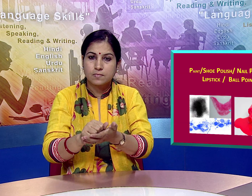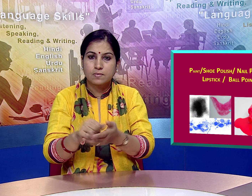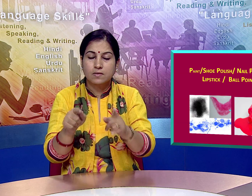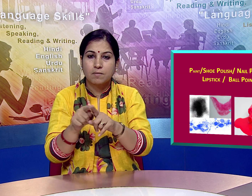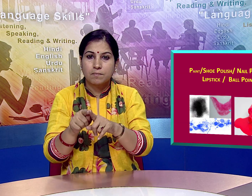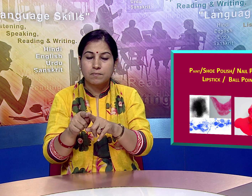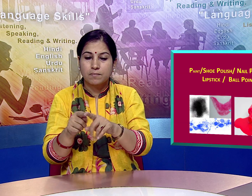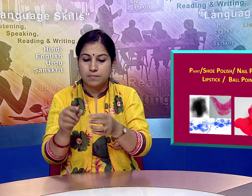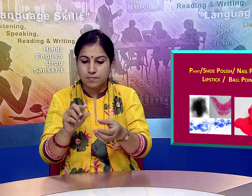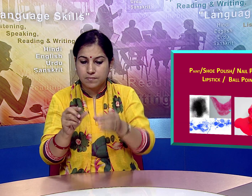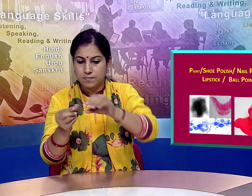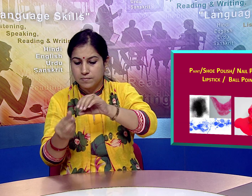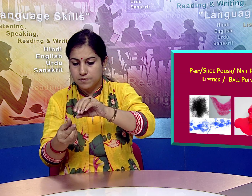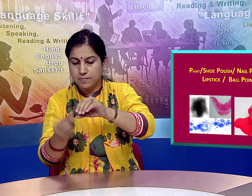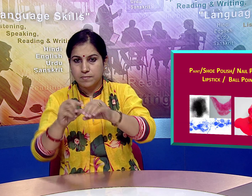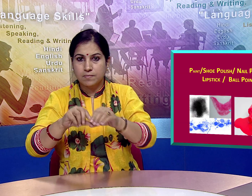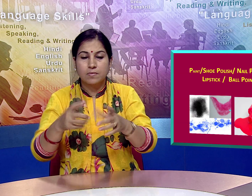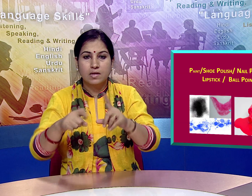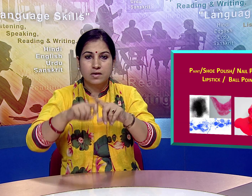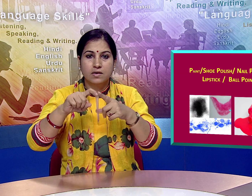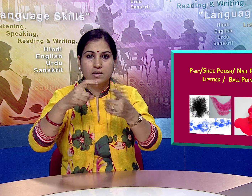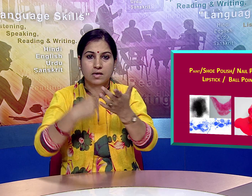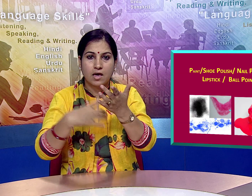methylated spirit or kerosene